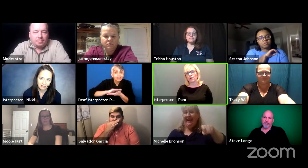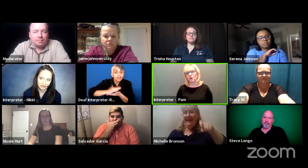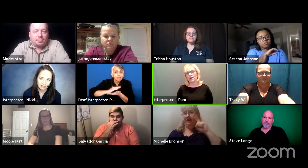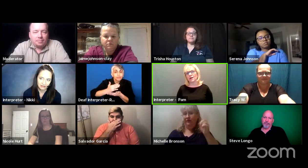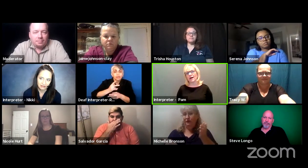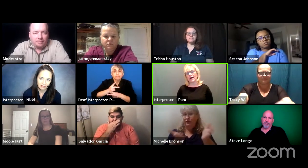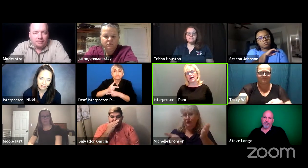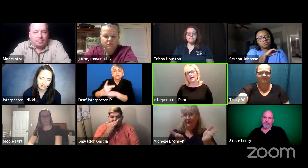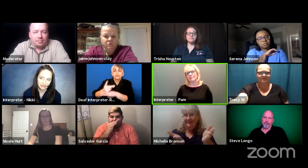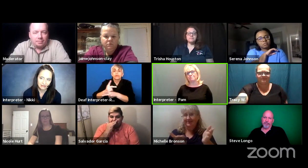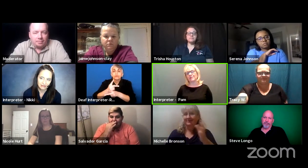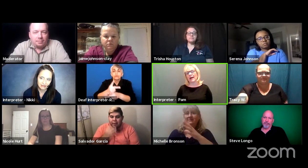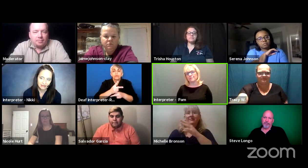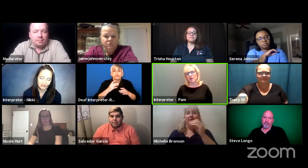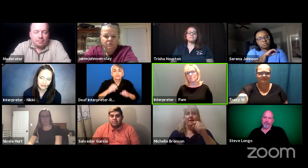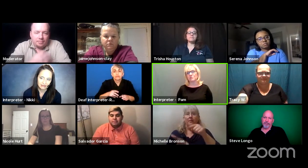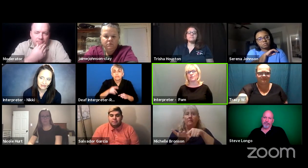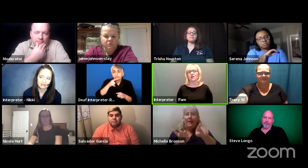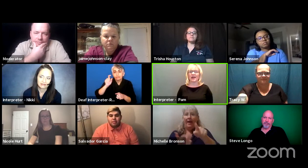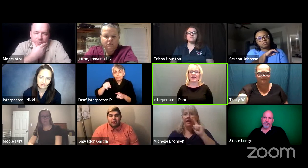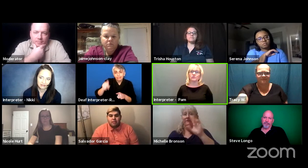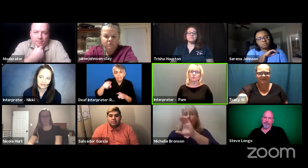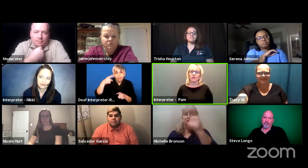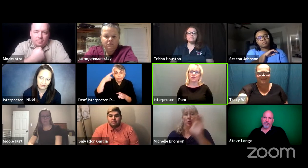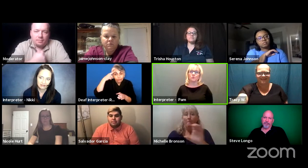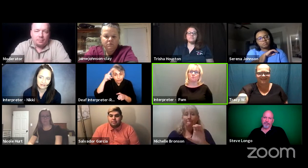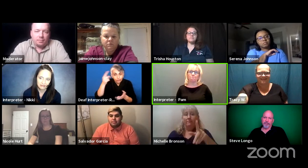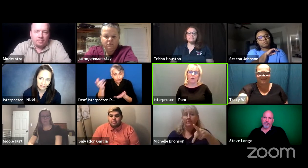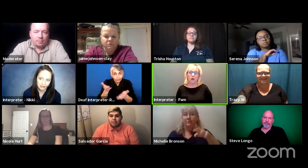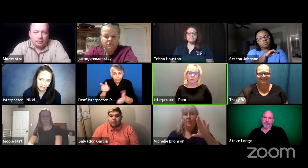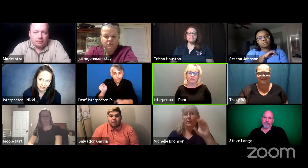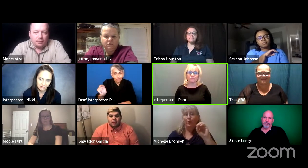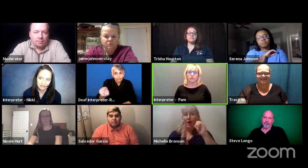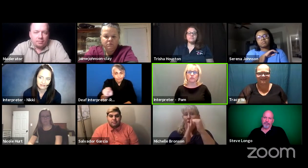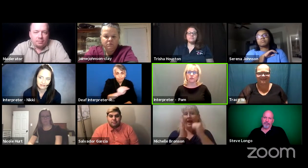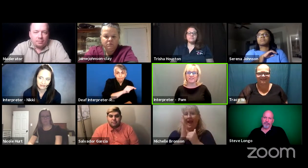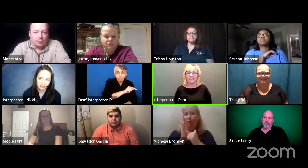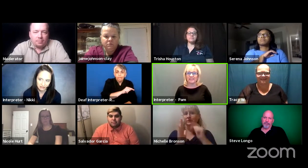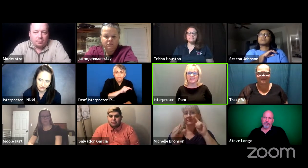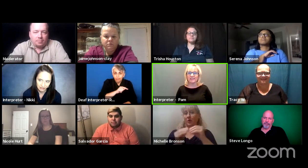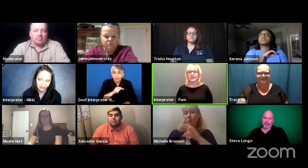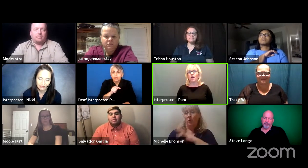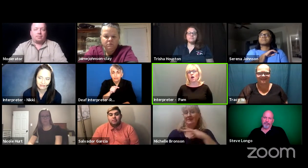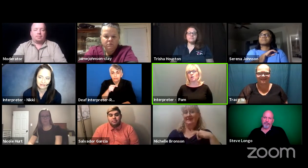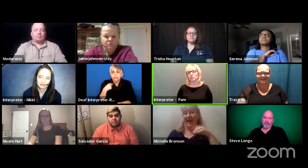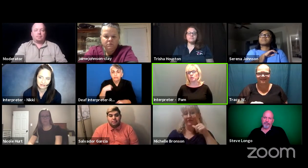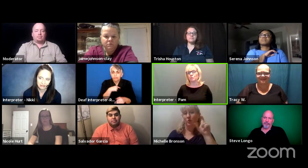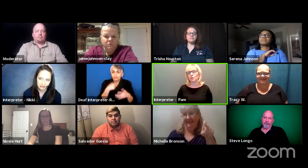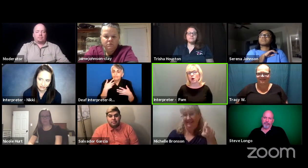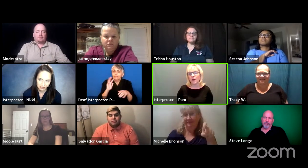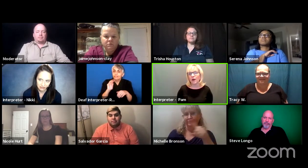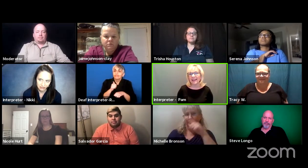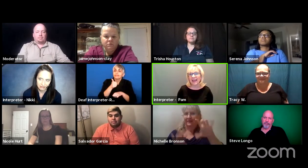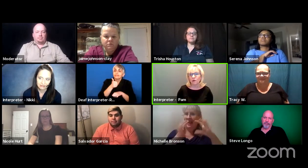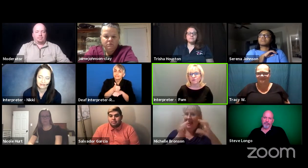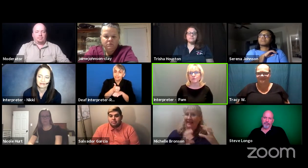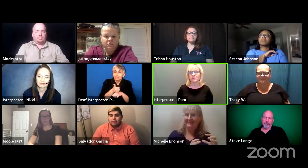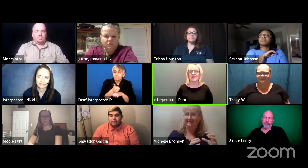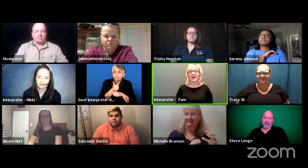other laptops for clients who need to borrow them for services, our Zoom Pro account for staff